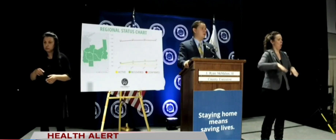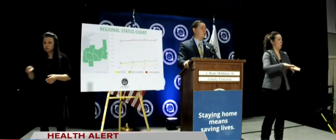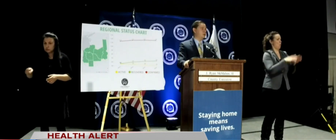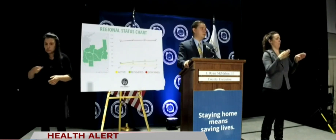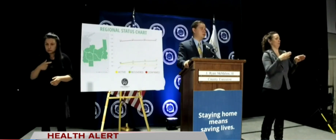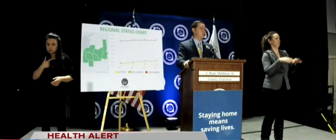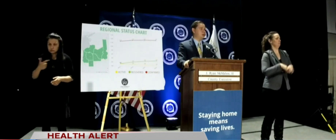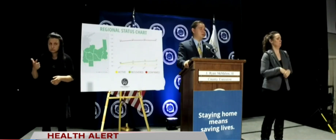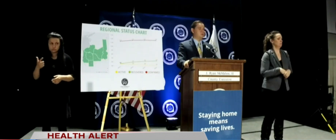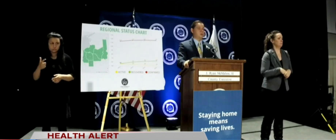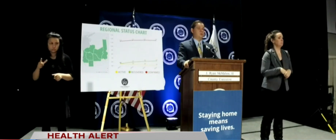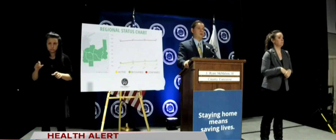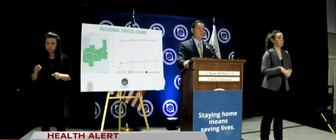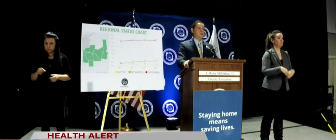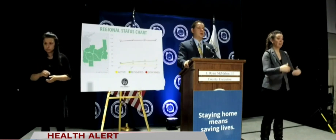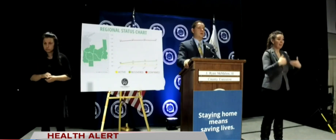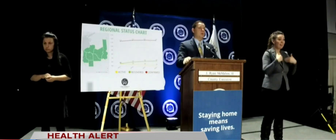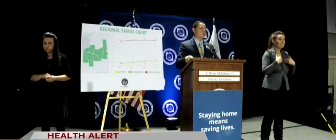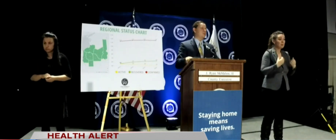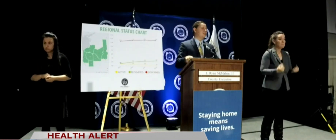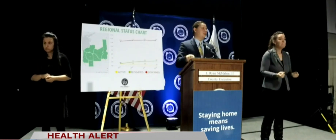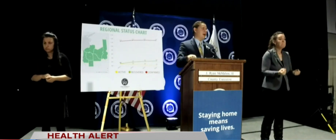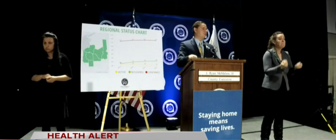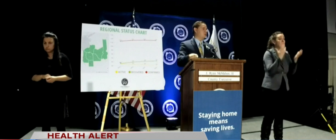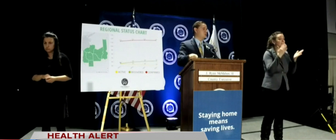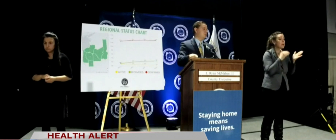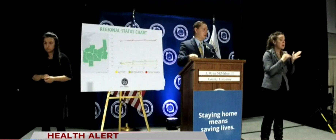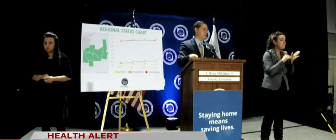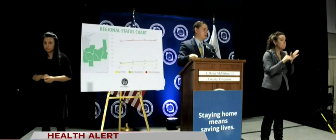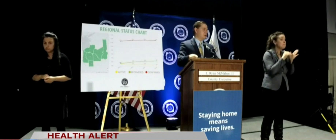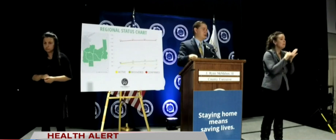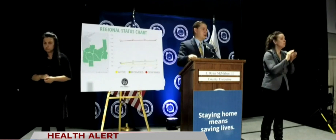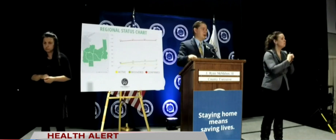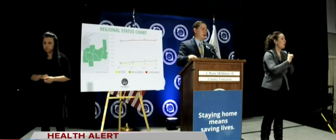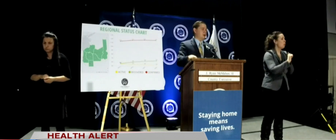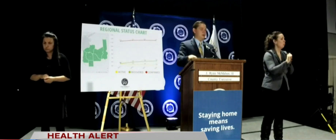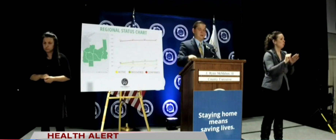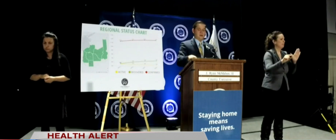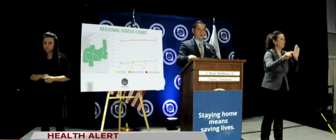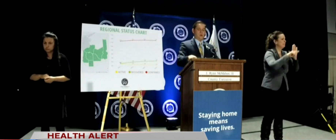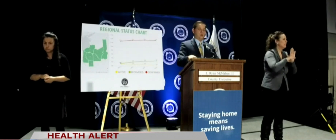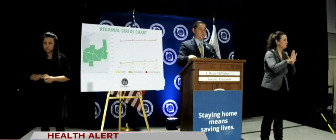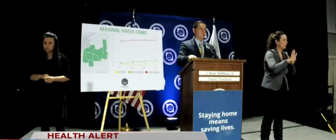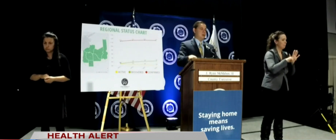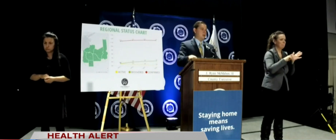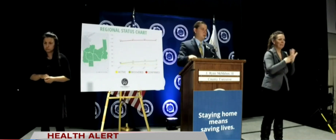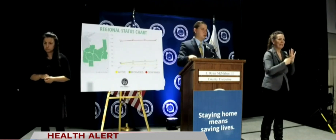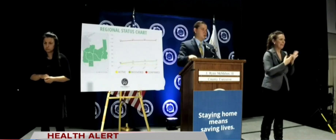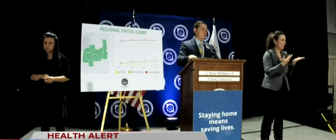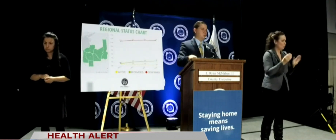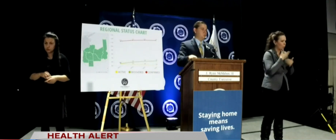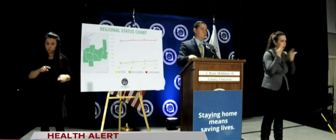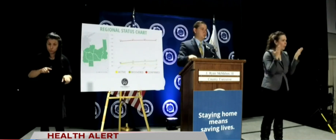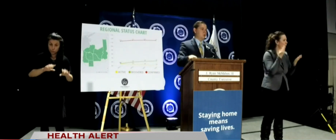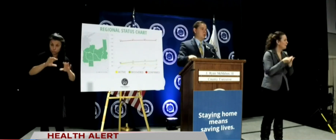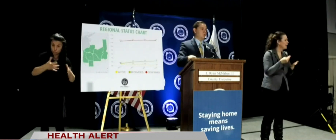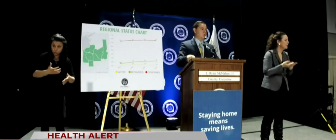multi-million-dollar deficits because of revenue shortfalls, but we still have to do this in order to be able